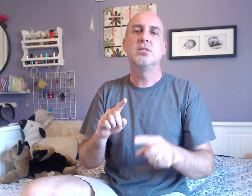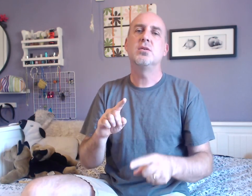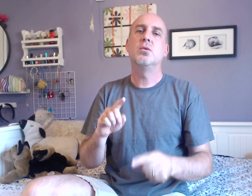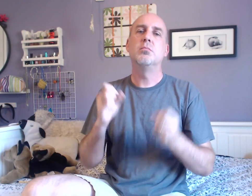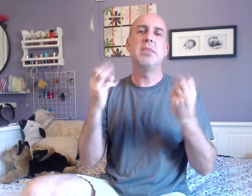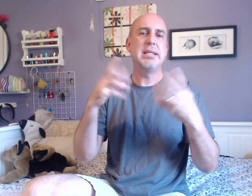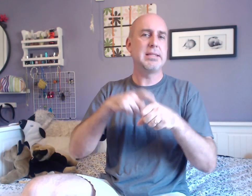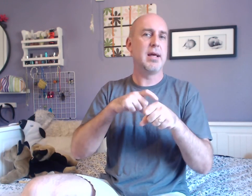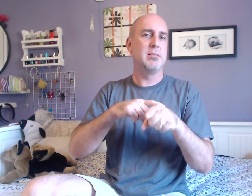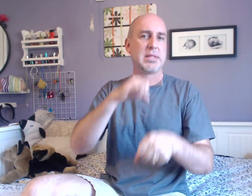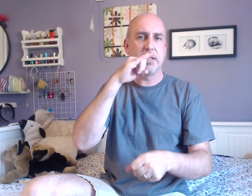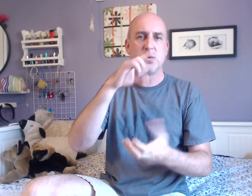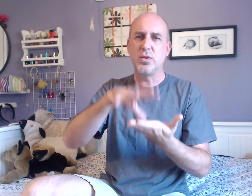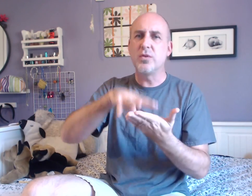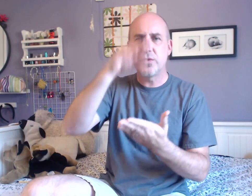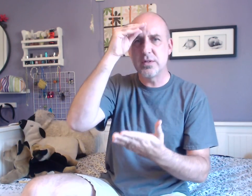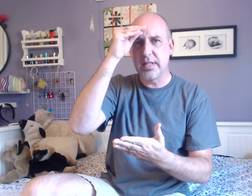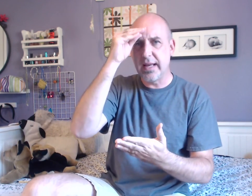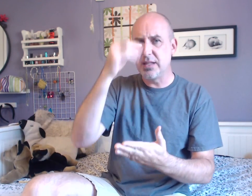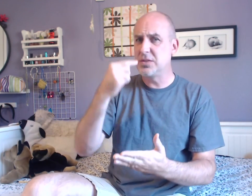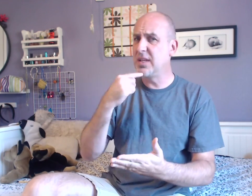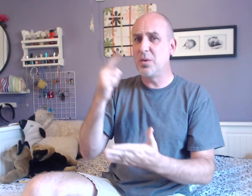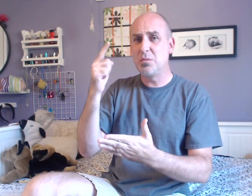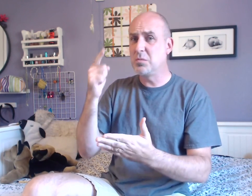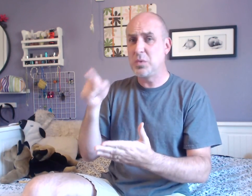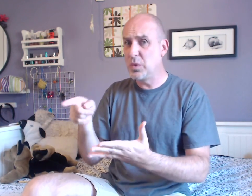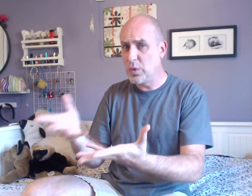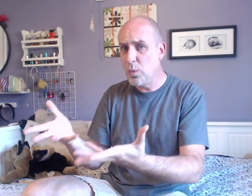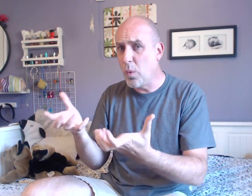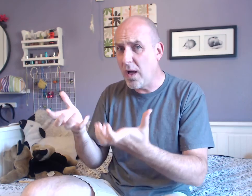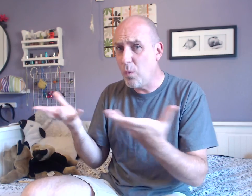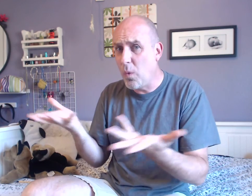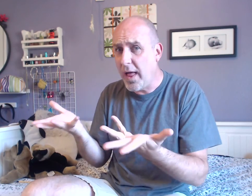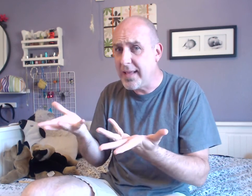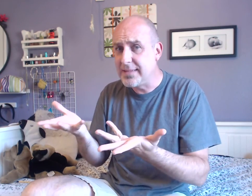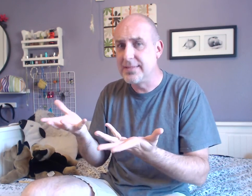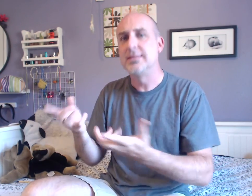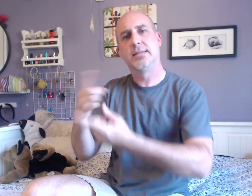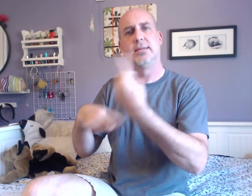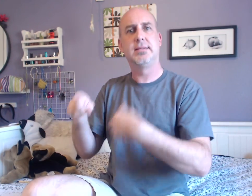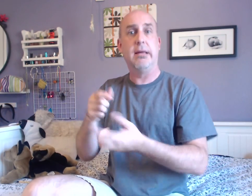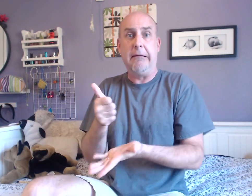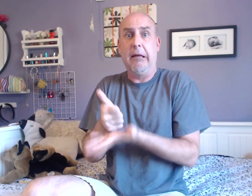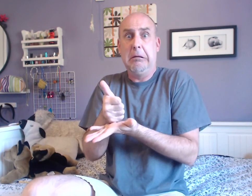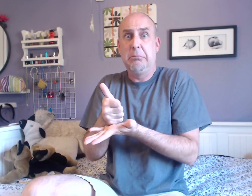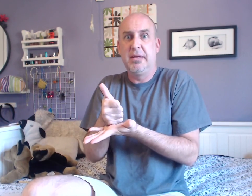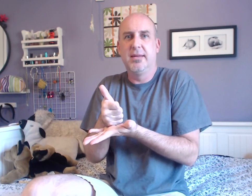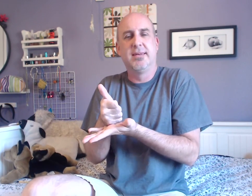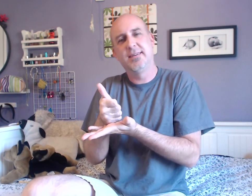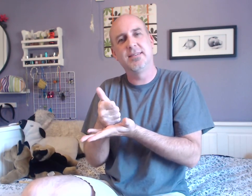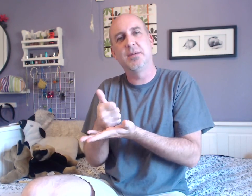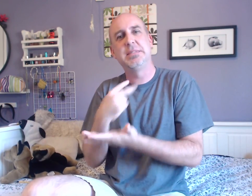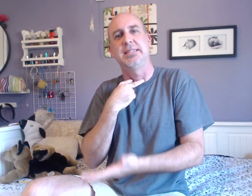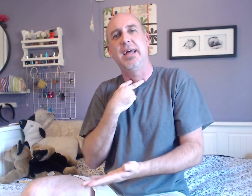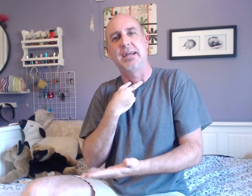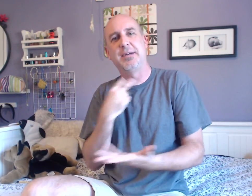So many times kids, when they're first learning, say, you want what? They'll sign help. I'm stuck.